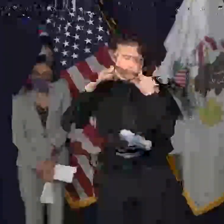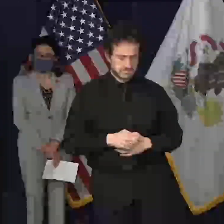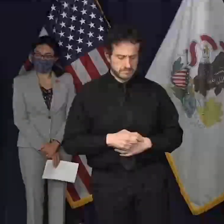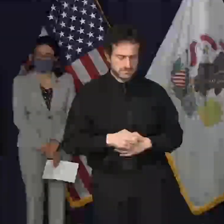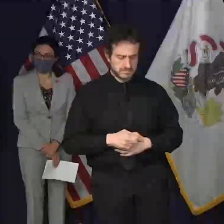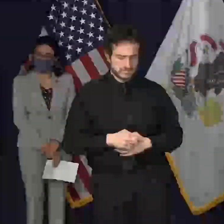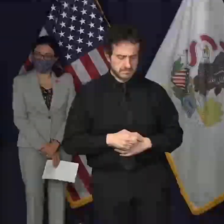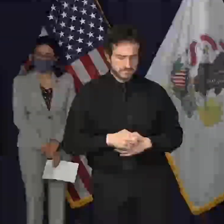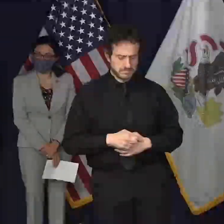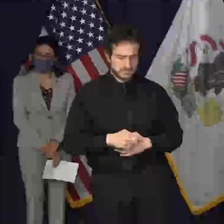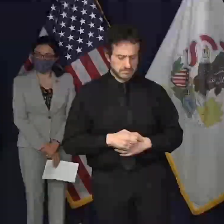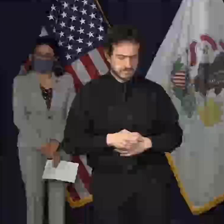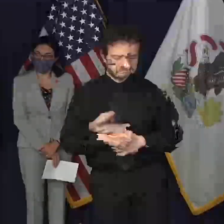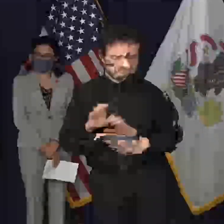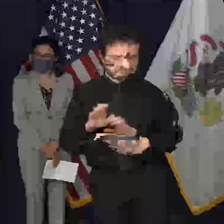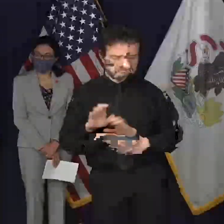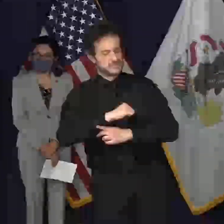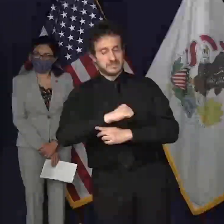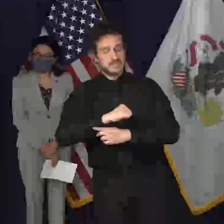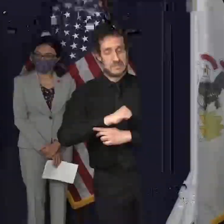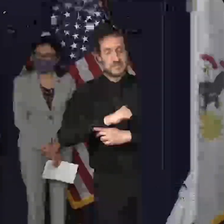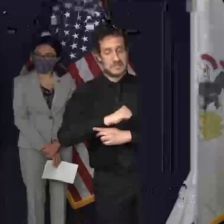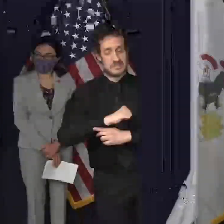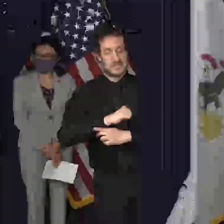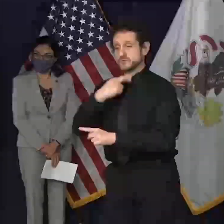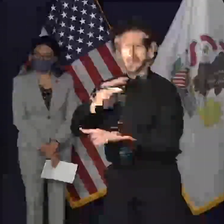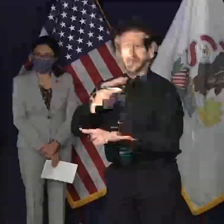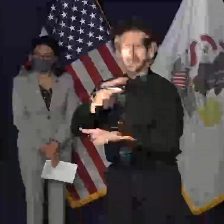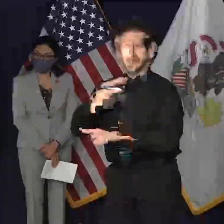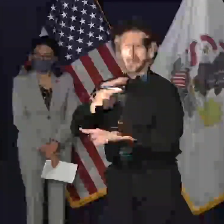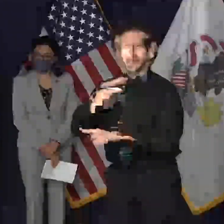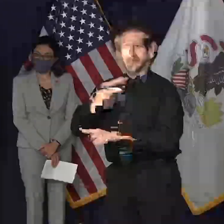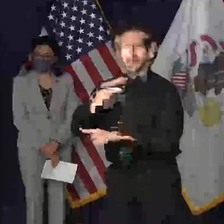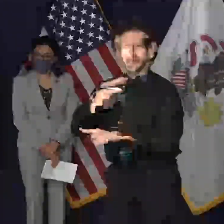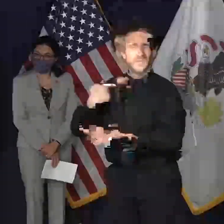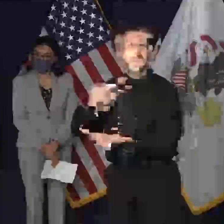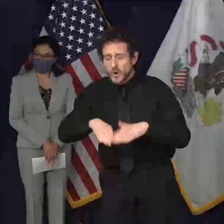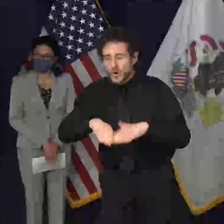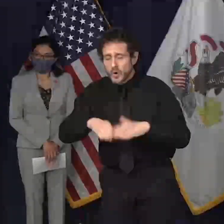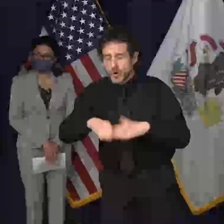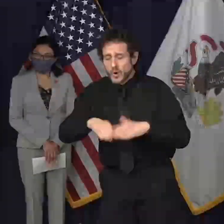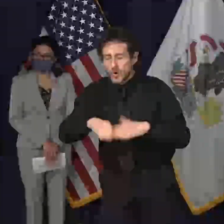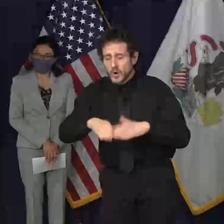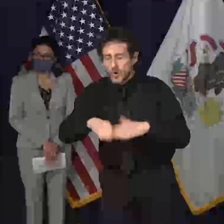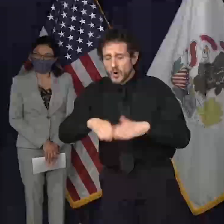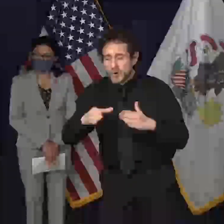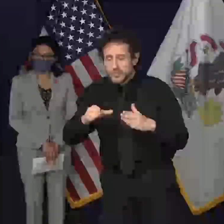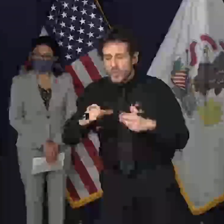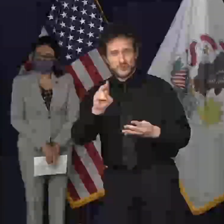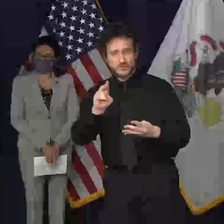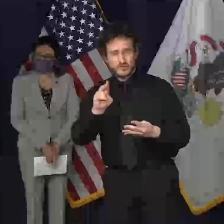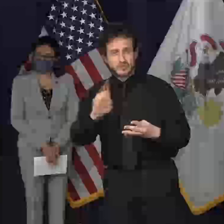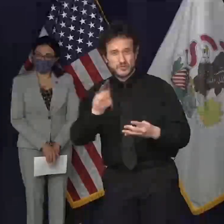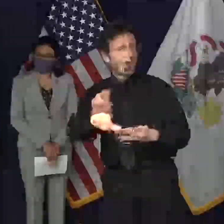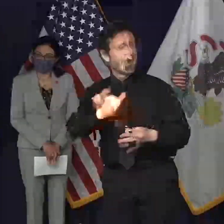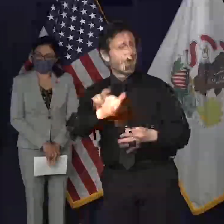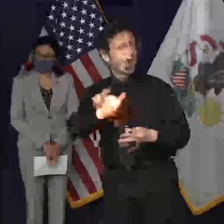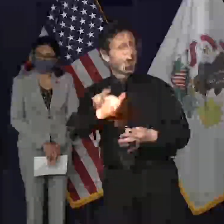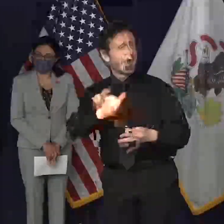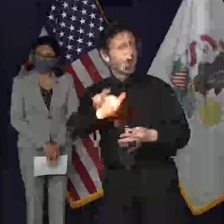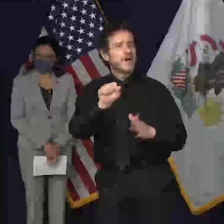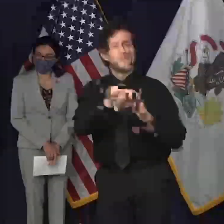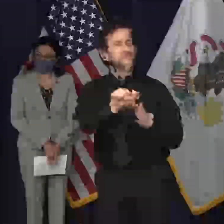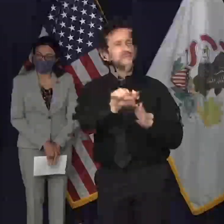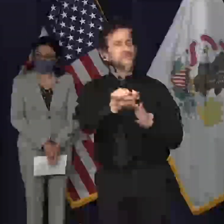especially restaurants, who say giving them no hope of even partially reopening until the end of June is much tougher than nearby states and near certain